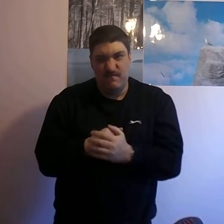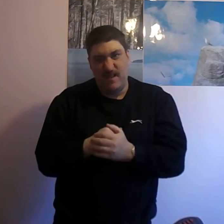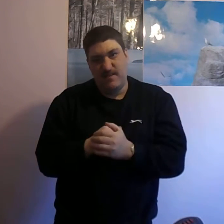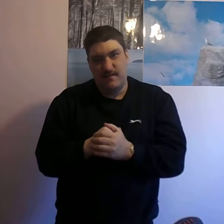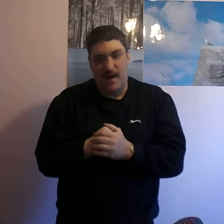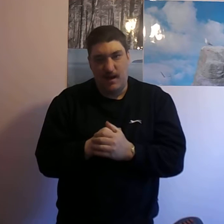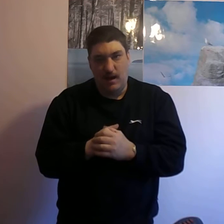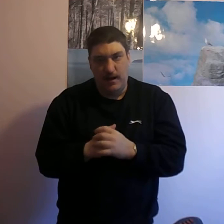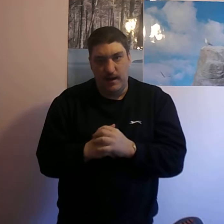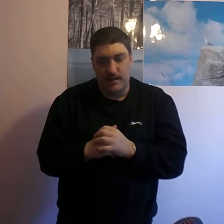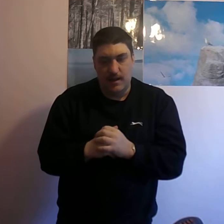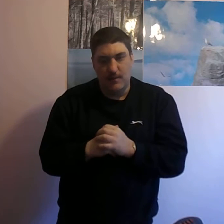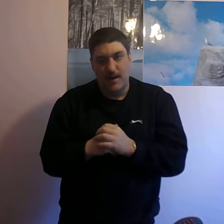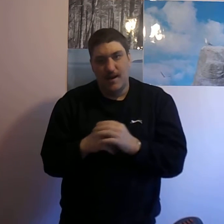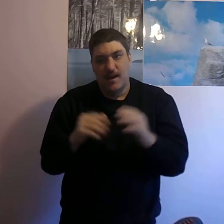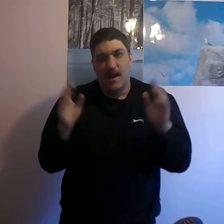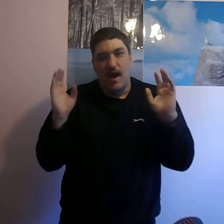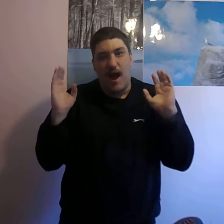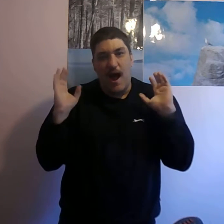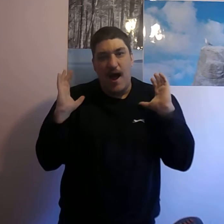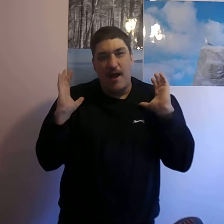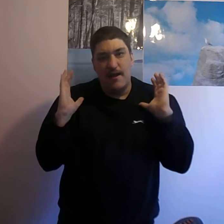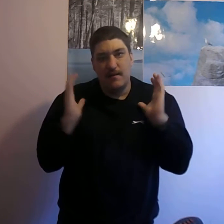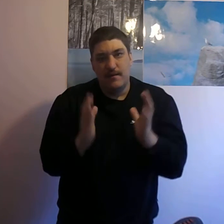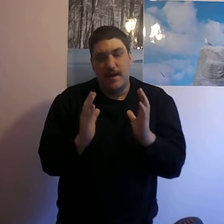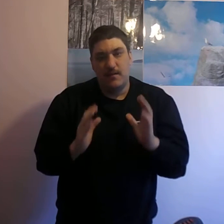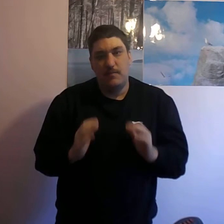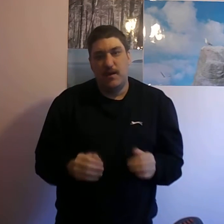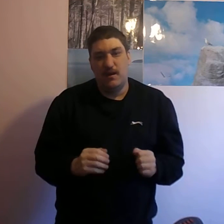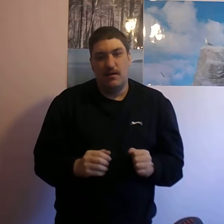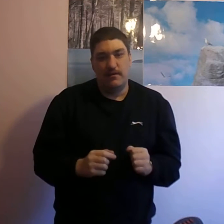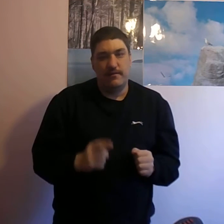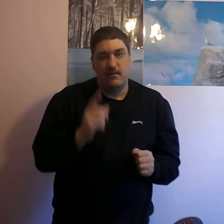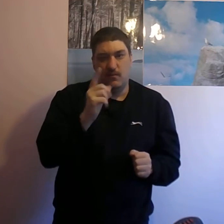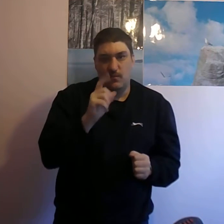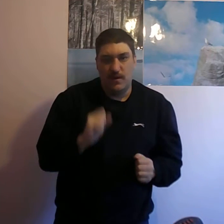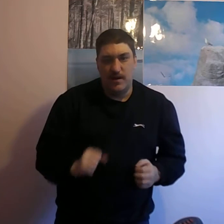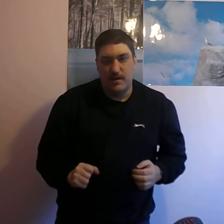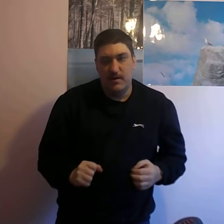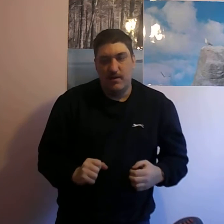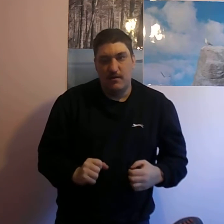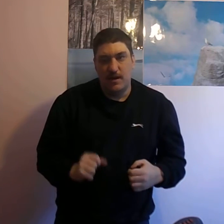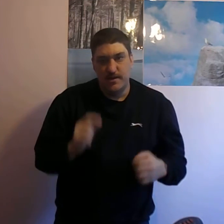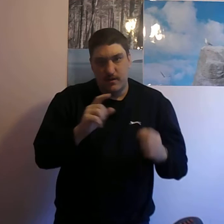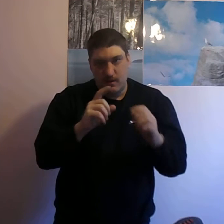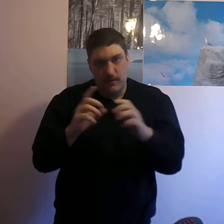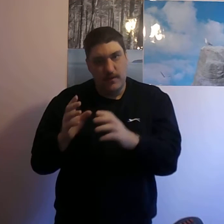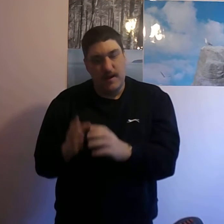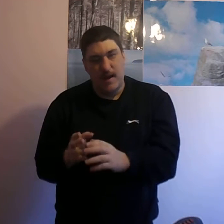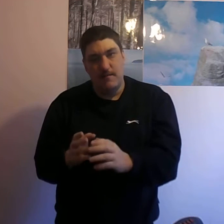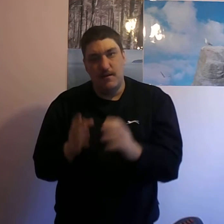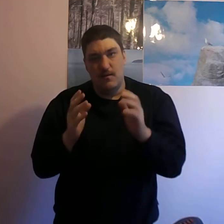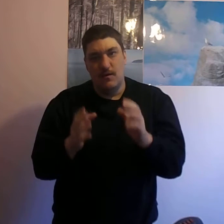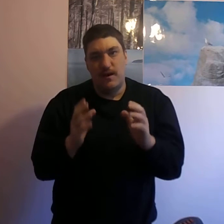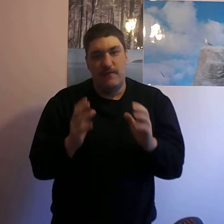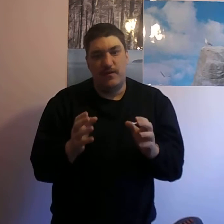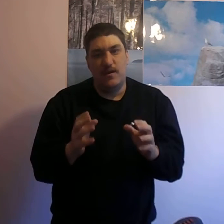its tagline is anyway. And that's because as you go through the game, you are given